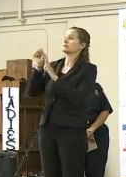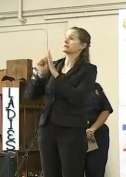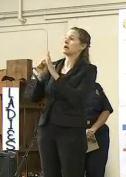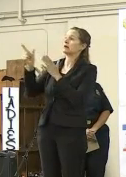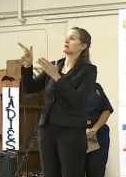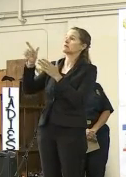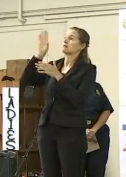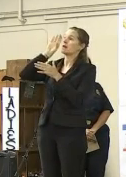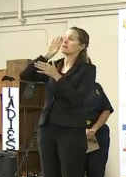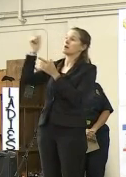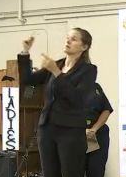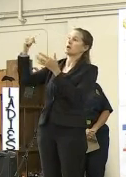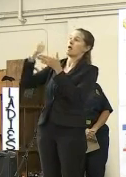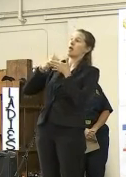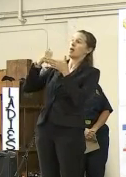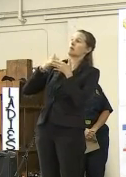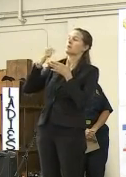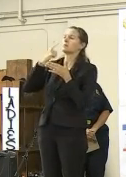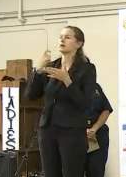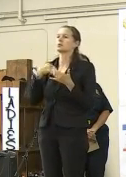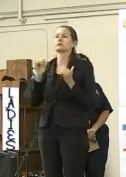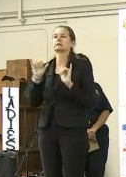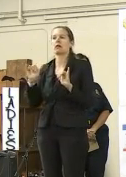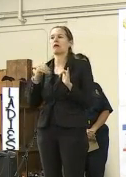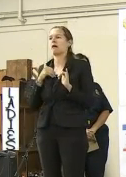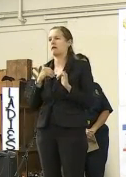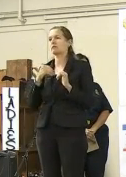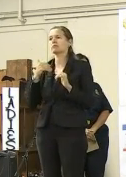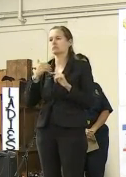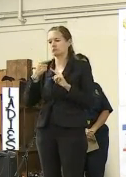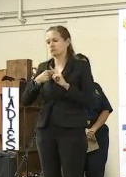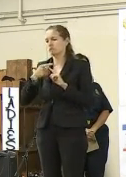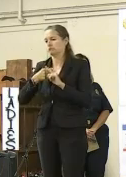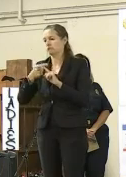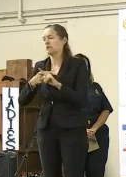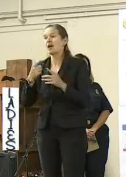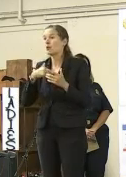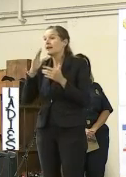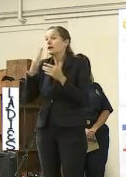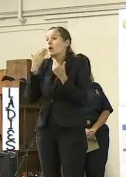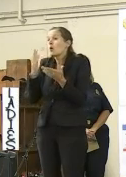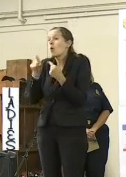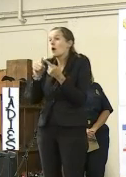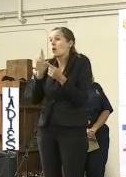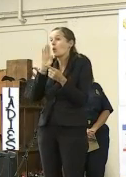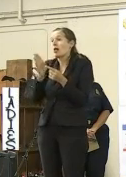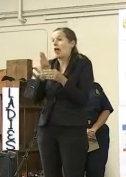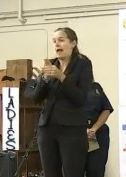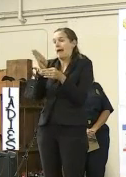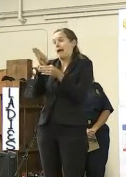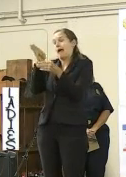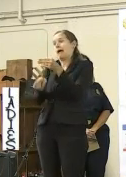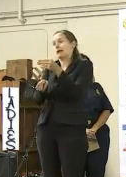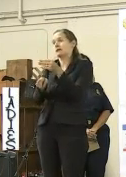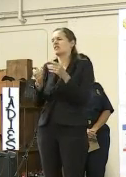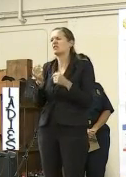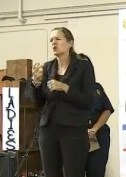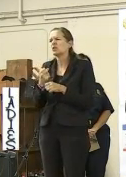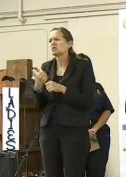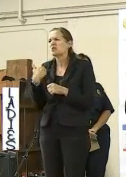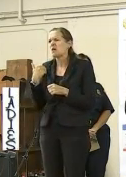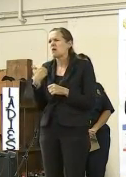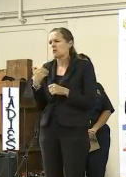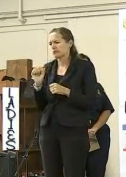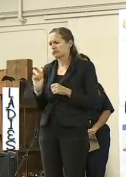help, because we do have a long fire season and you never know when it's going to end. Just a few years ago, we were down in Southern California with five